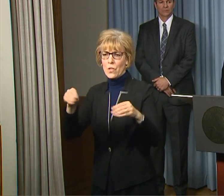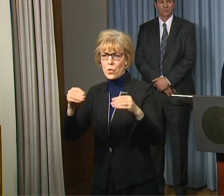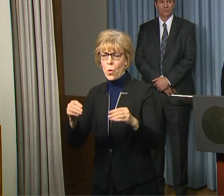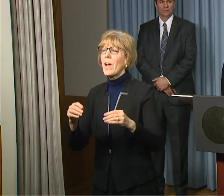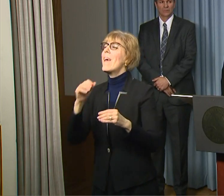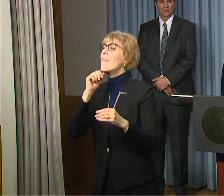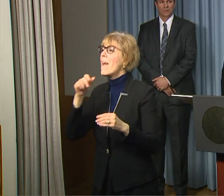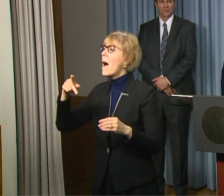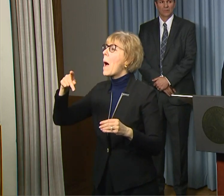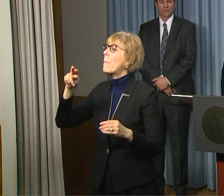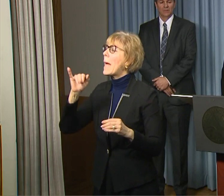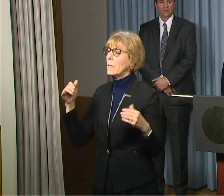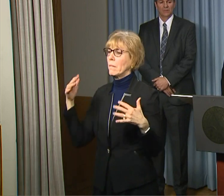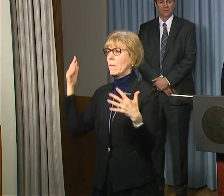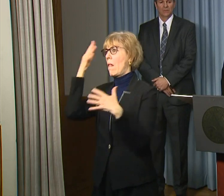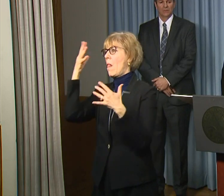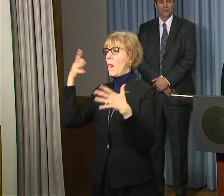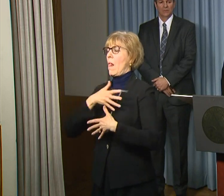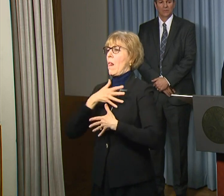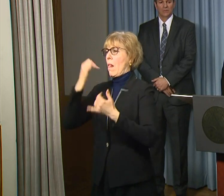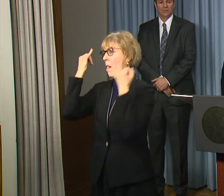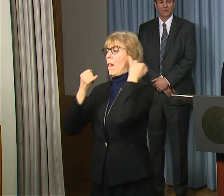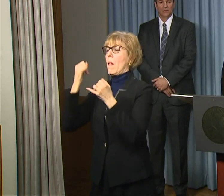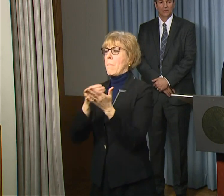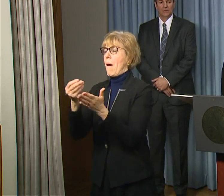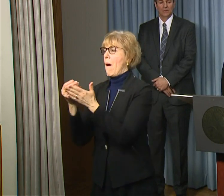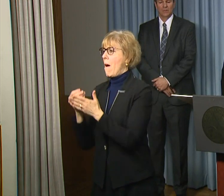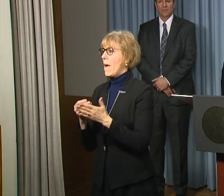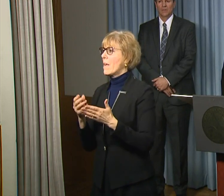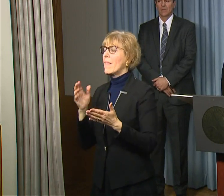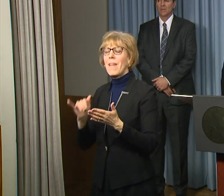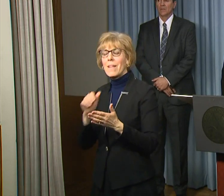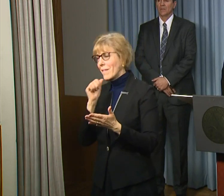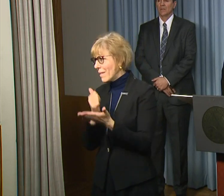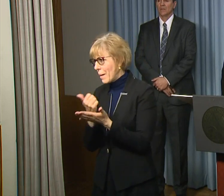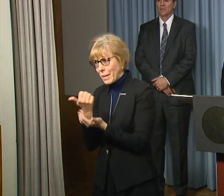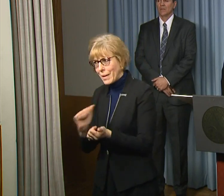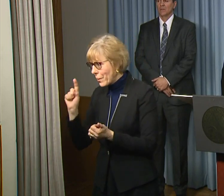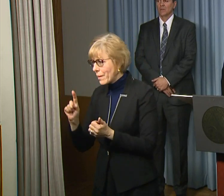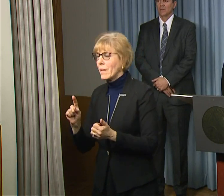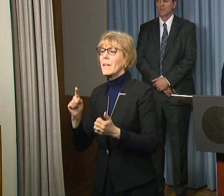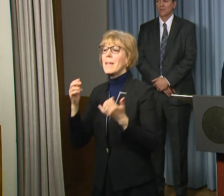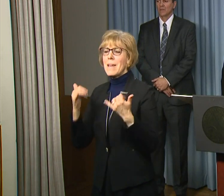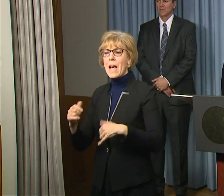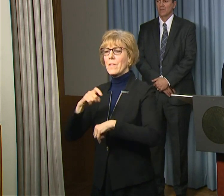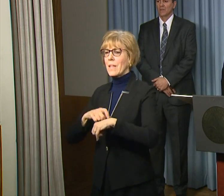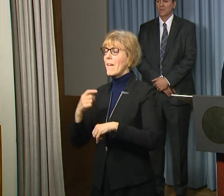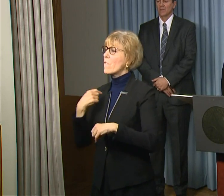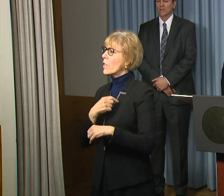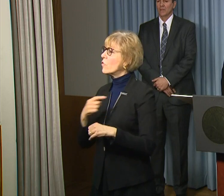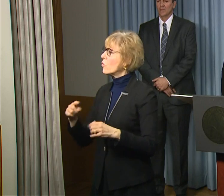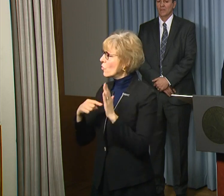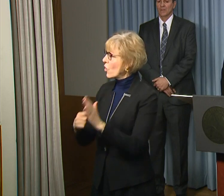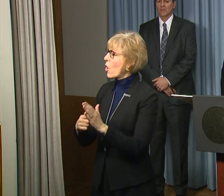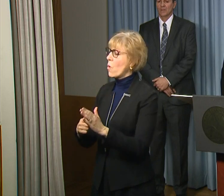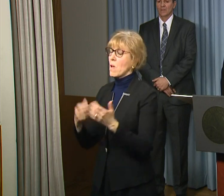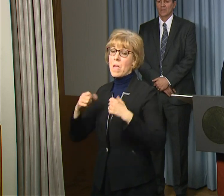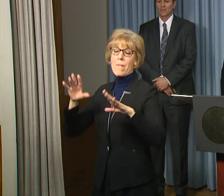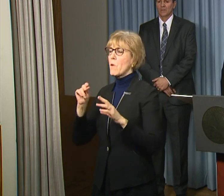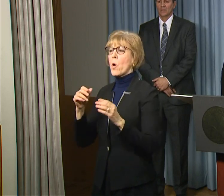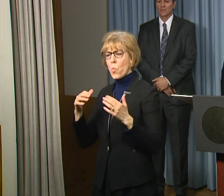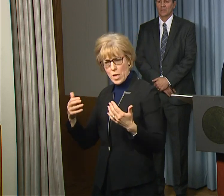putting everyone in jeopardy. This is a time to show resiliency, and we do that by taking steps to